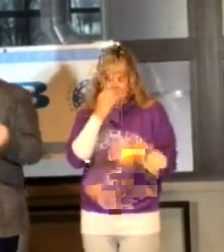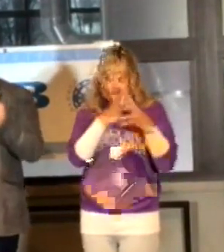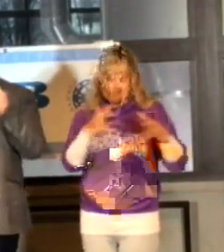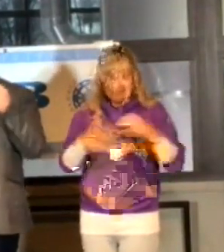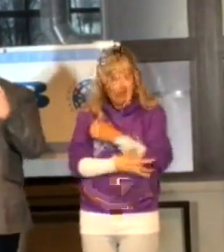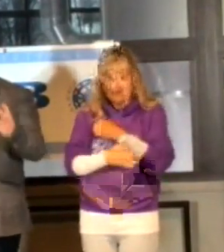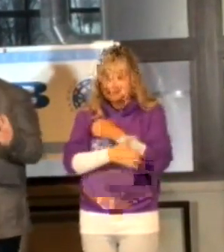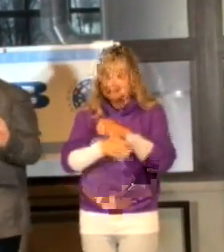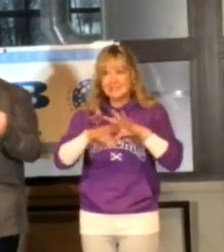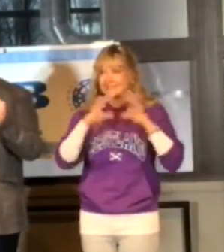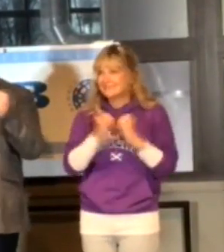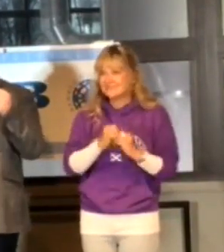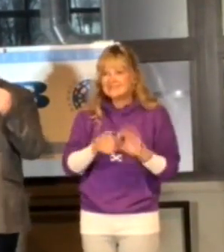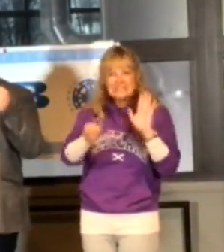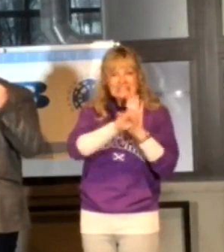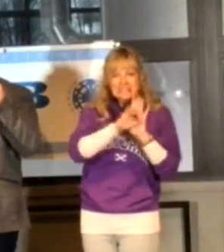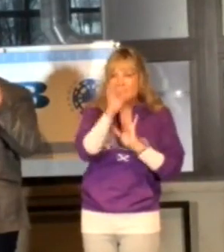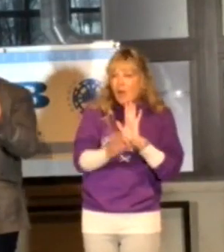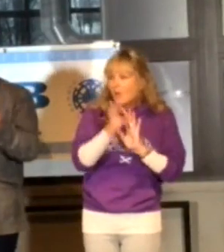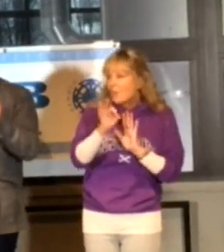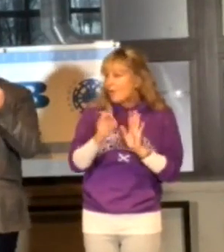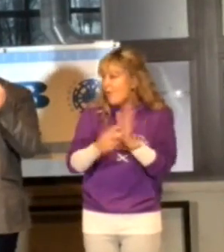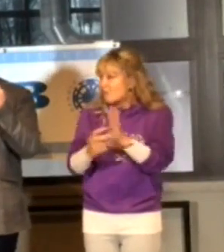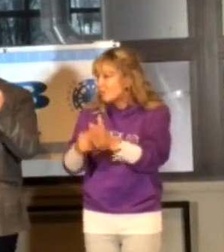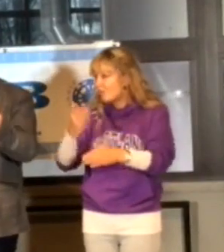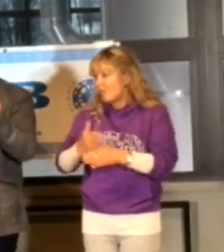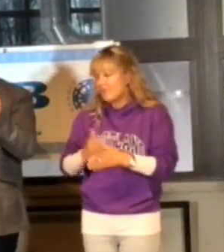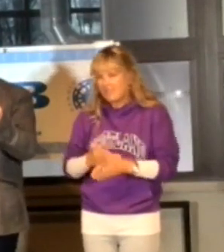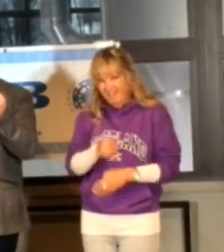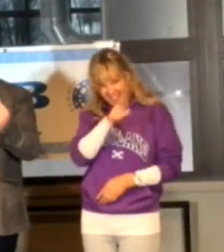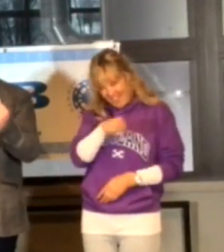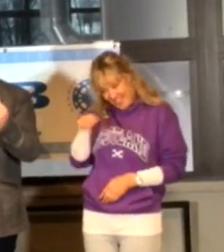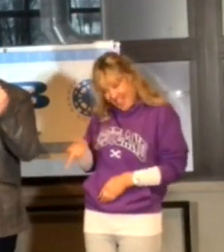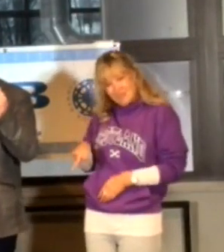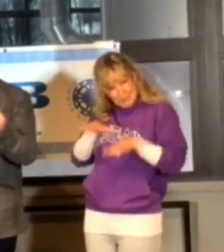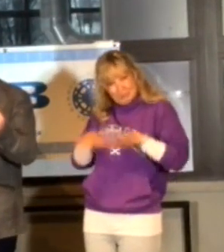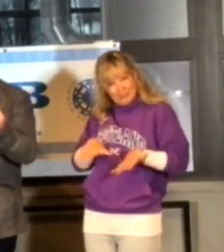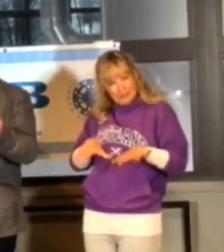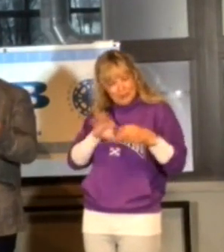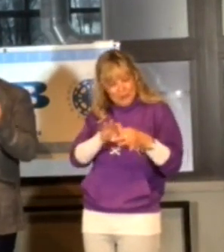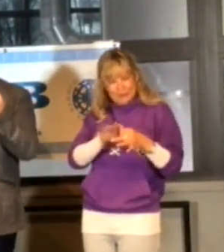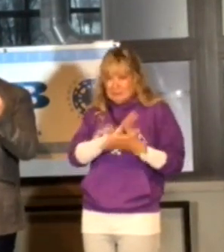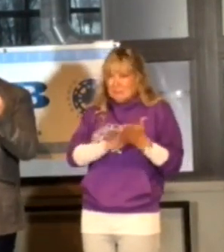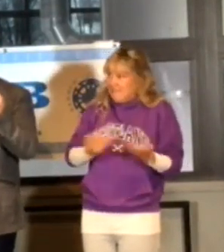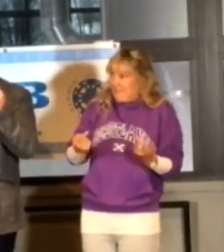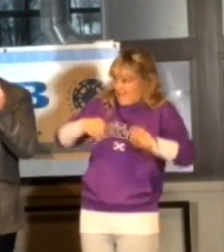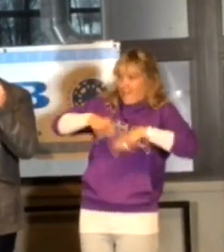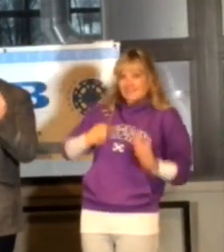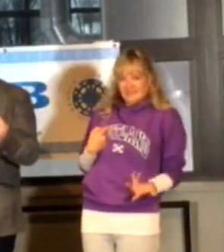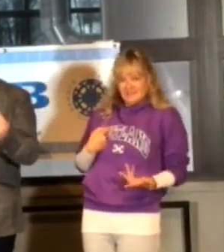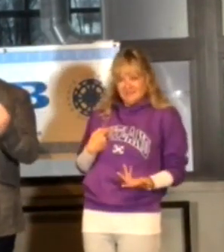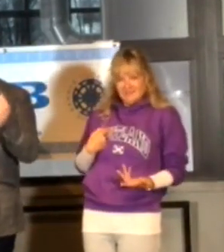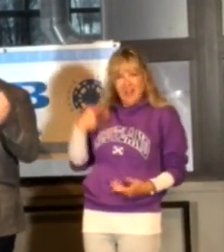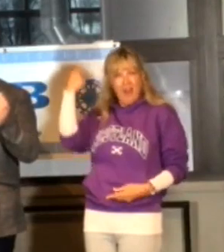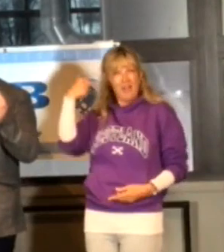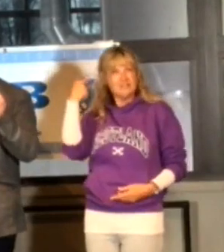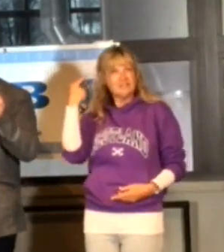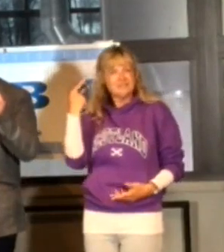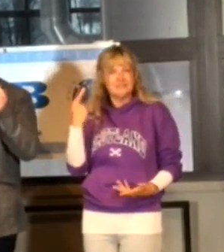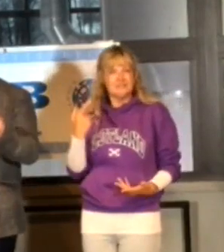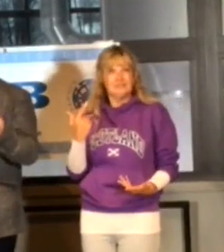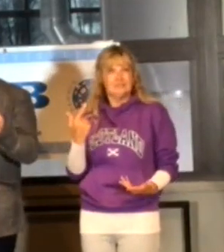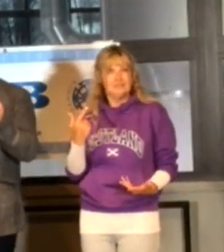poverty, zero-hour contracts. You know, that's what the British Union represents to us. Like, London are